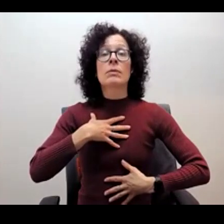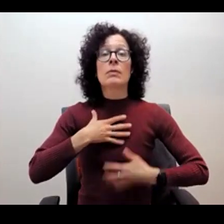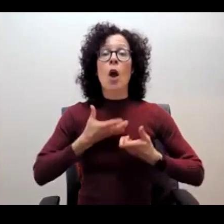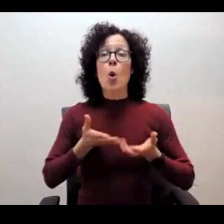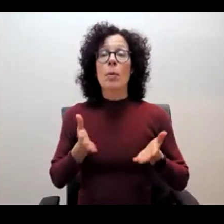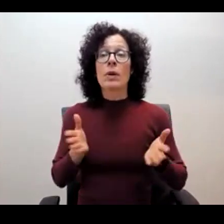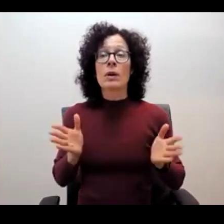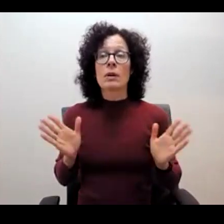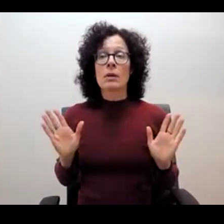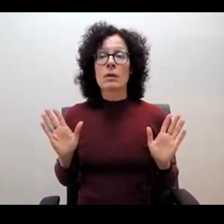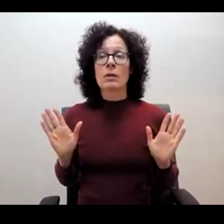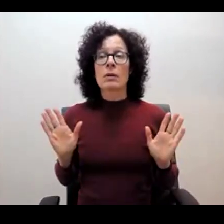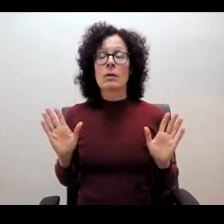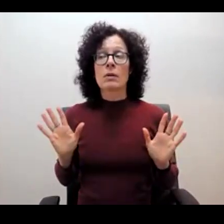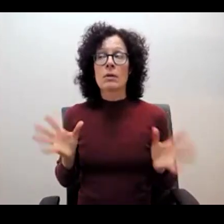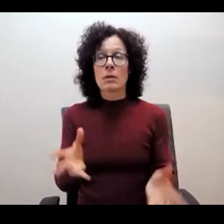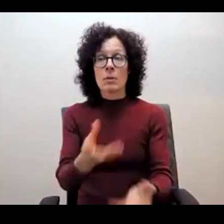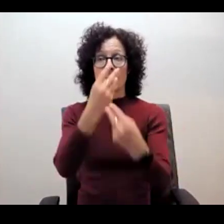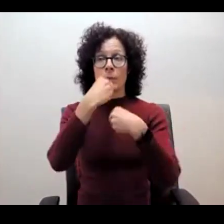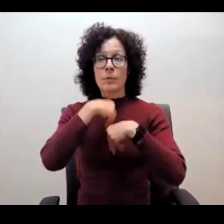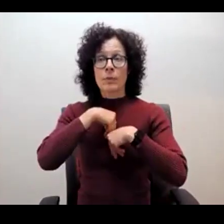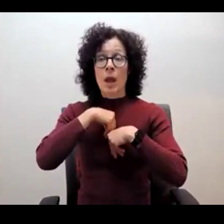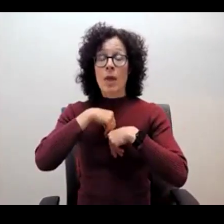Breathing out, you're letting go.